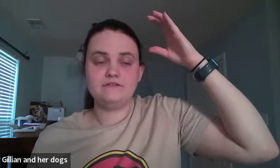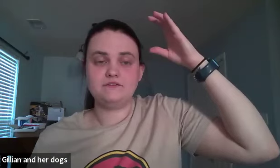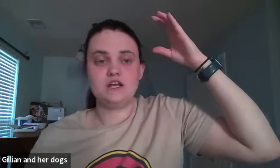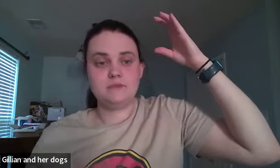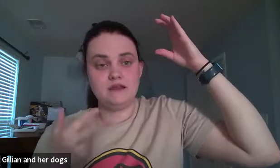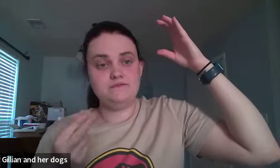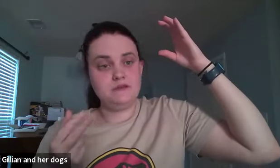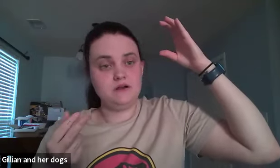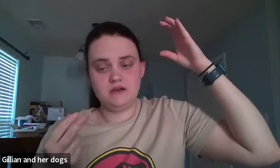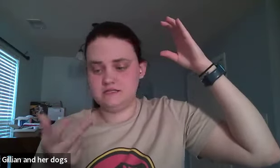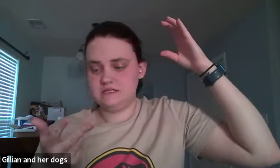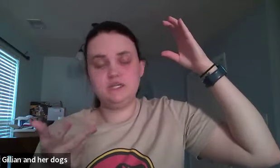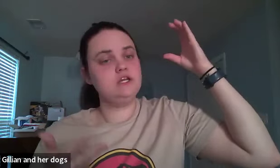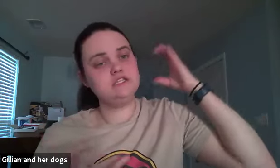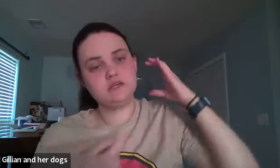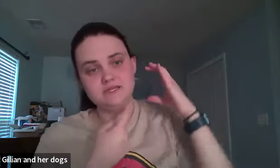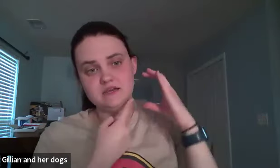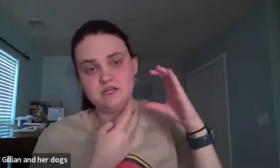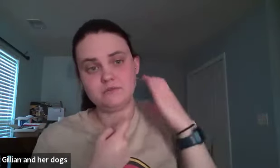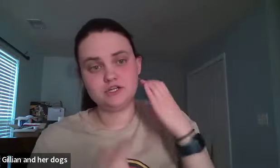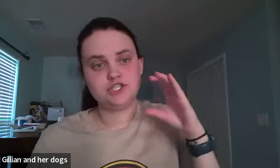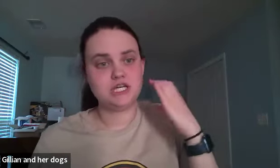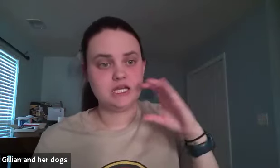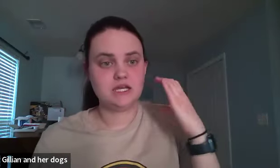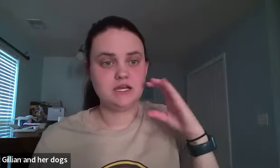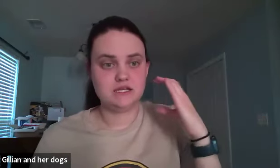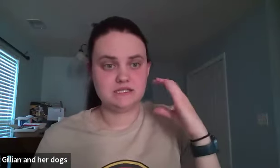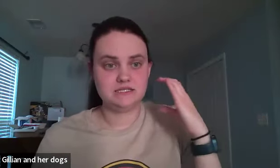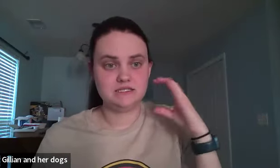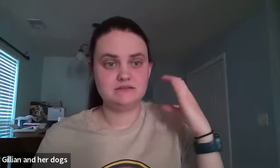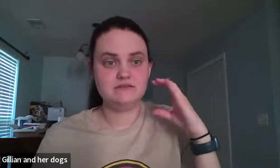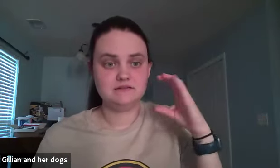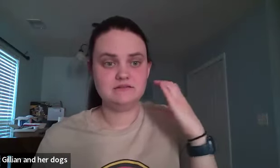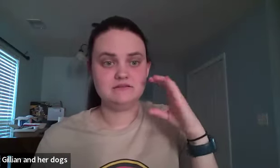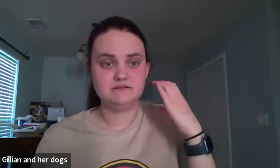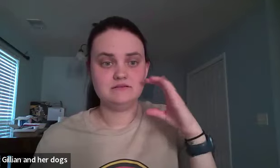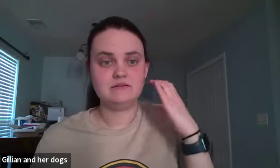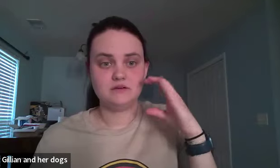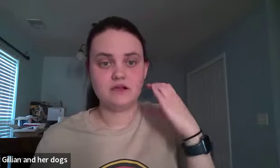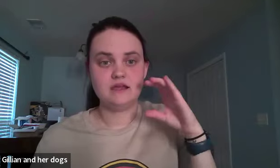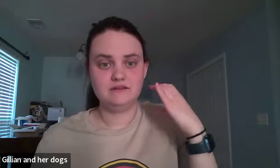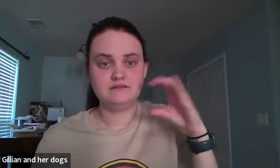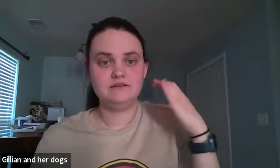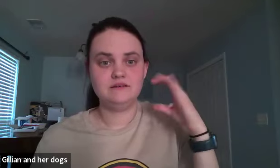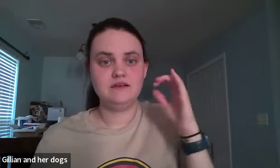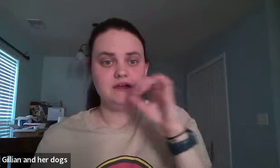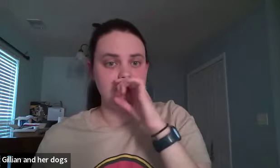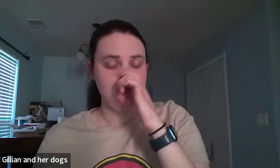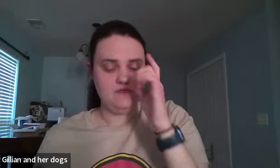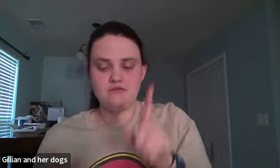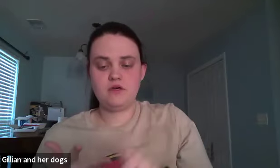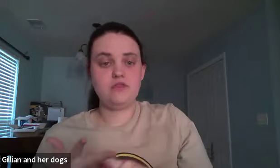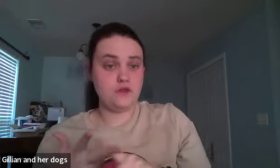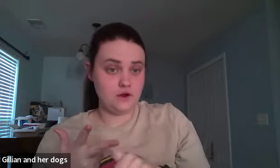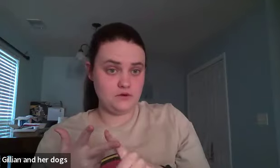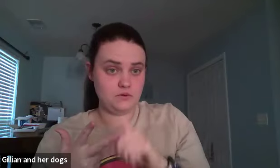If you're talking about a female cousin, it's going to be down here by your chin, cousin. All right. And then the third